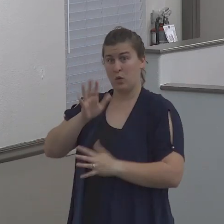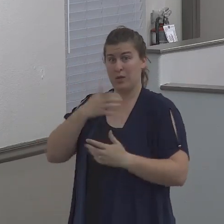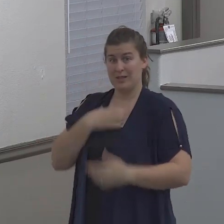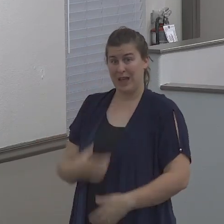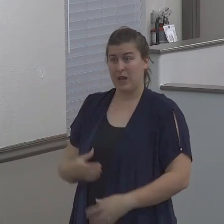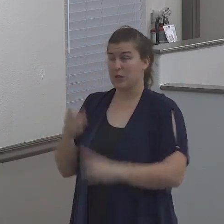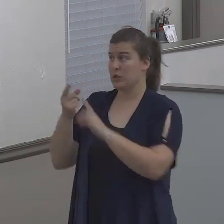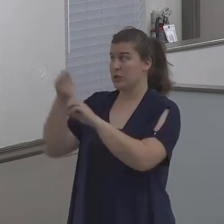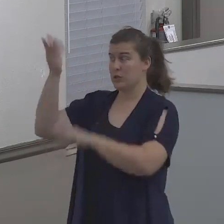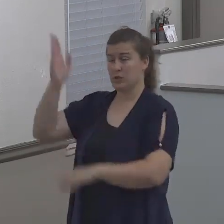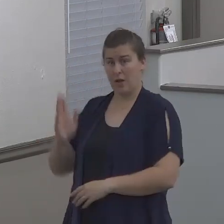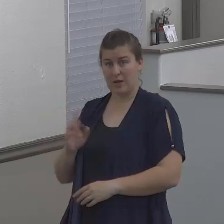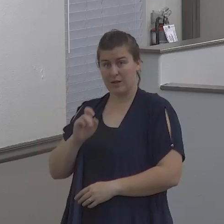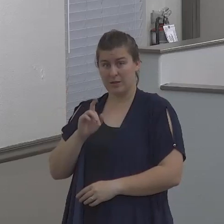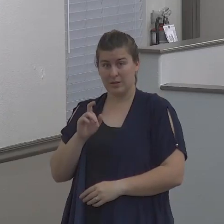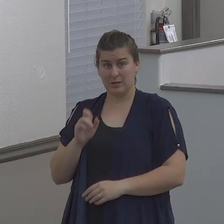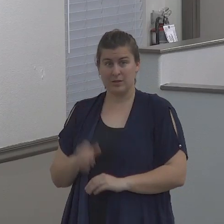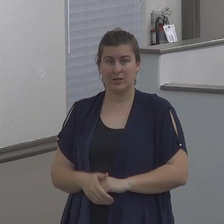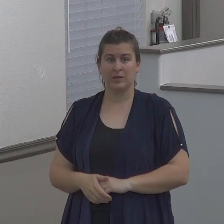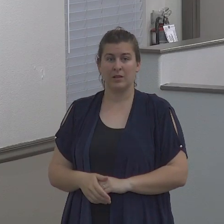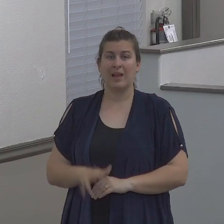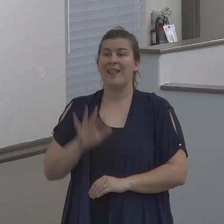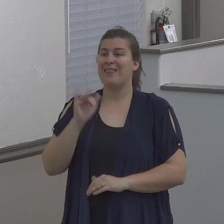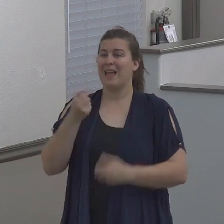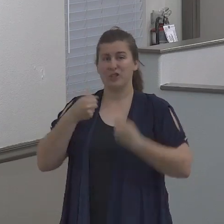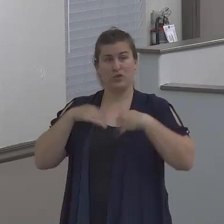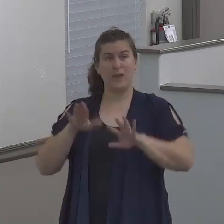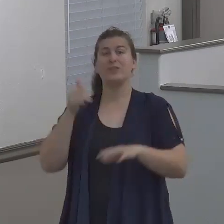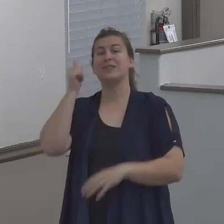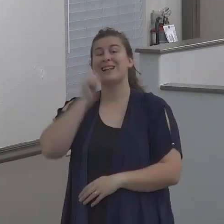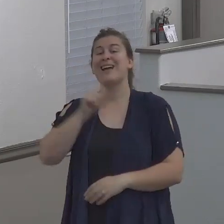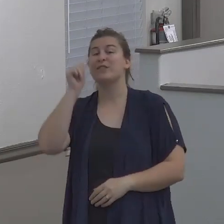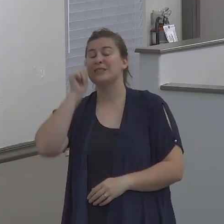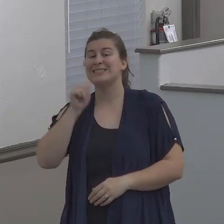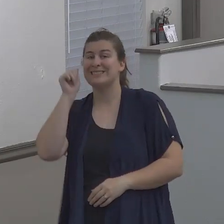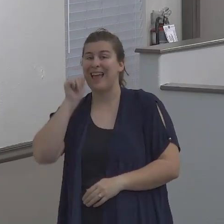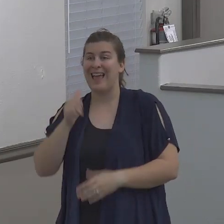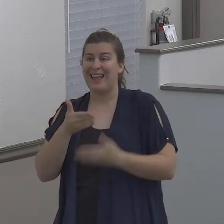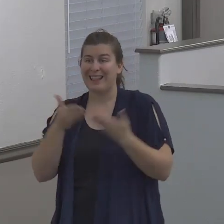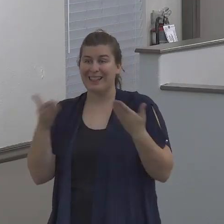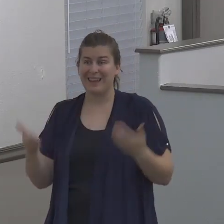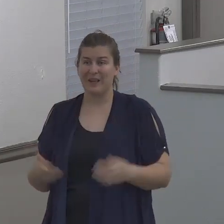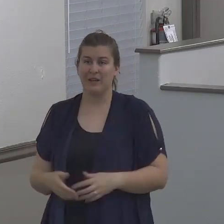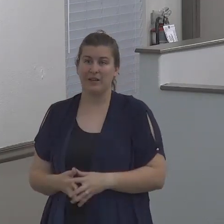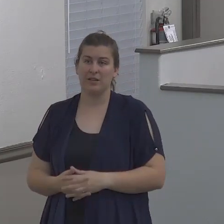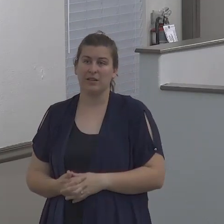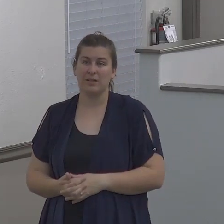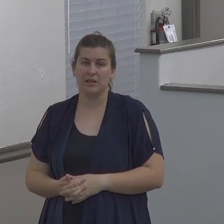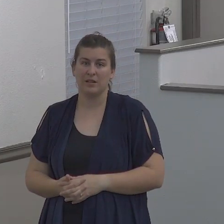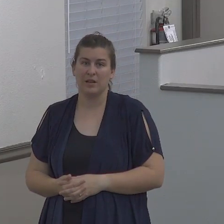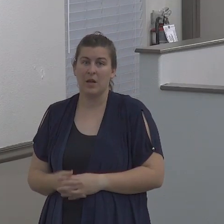Are you surrendering your will to God? Do you know that surrender is going to be a daily thing?